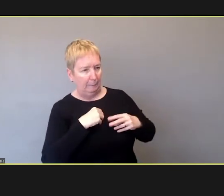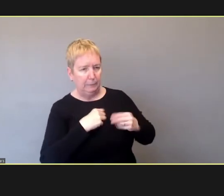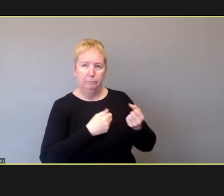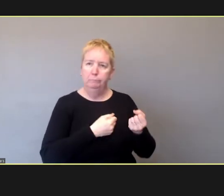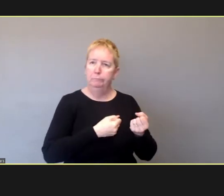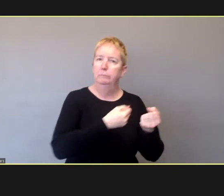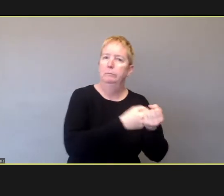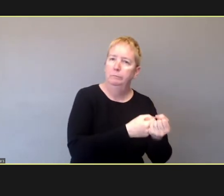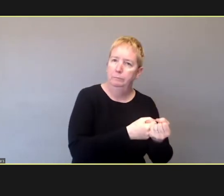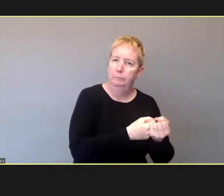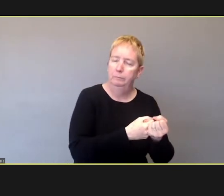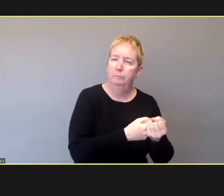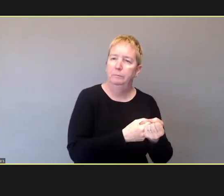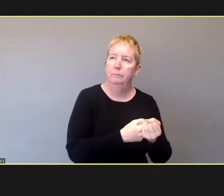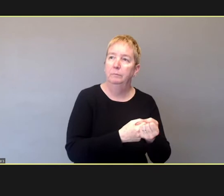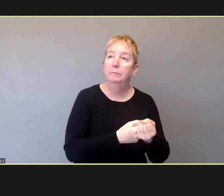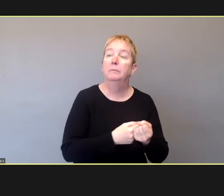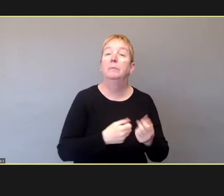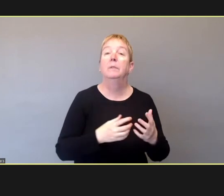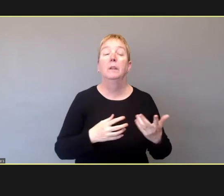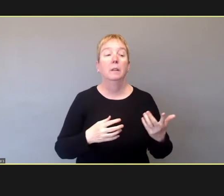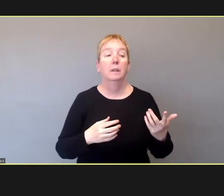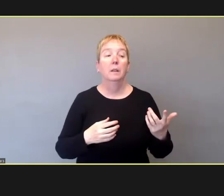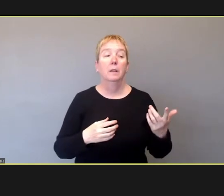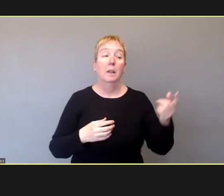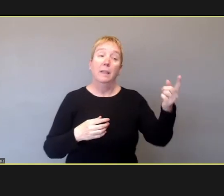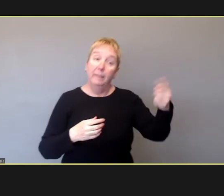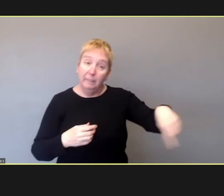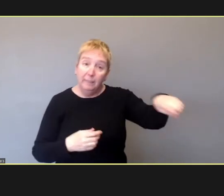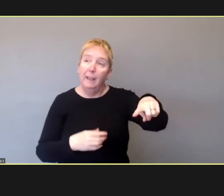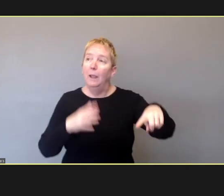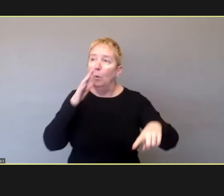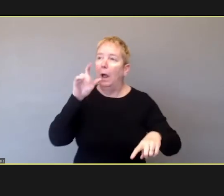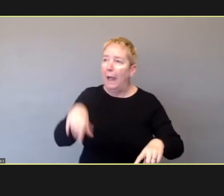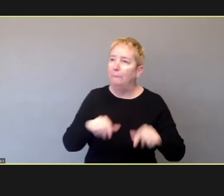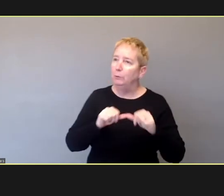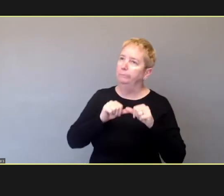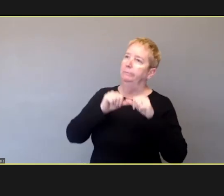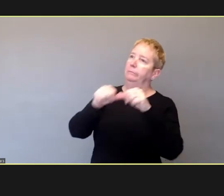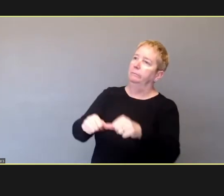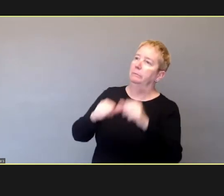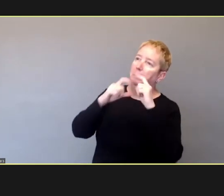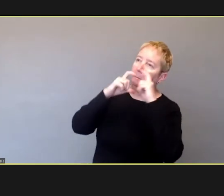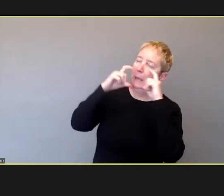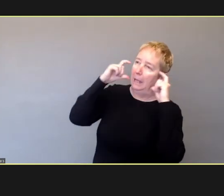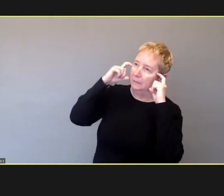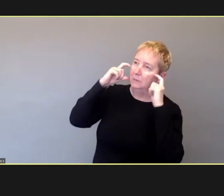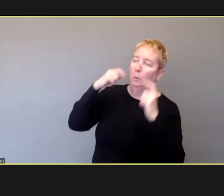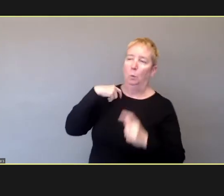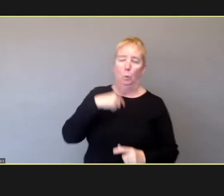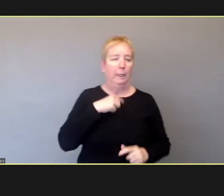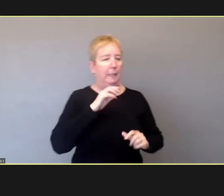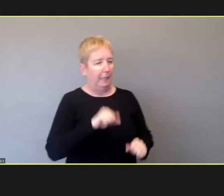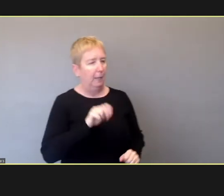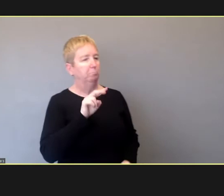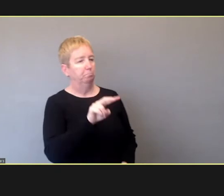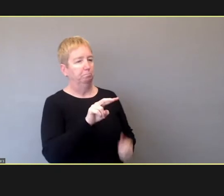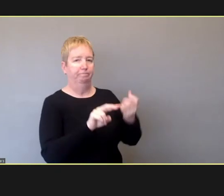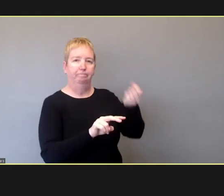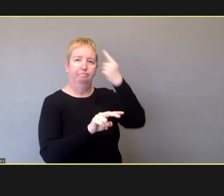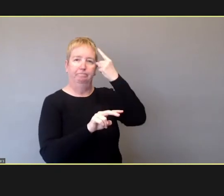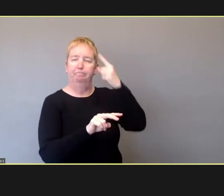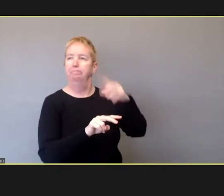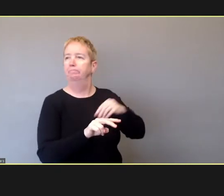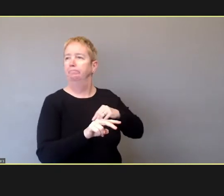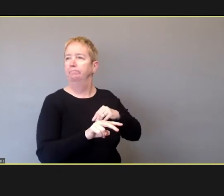have to continue to take all those same old precautions we did during during the worst of the pandemic and even before